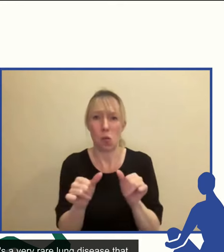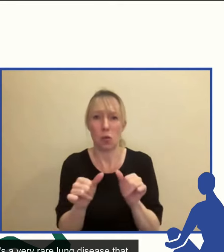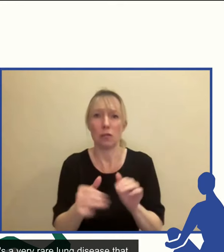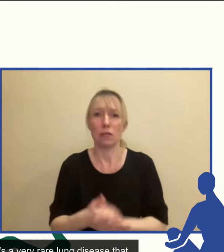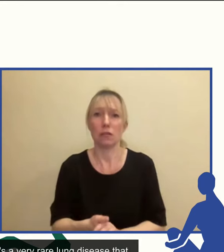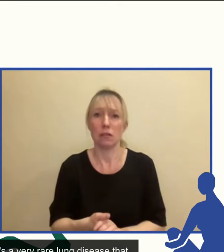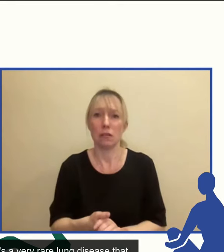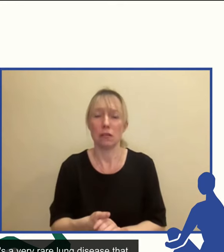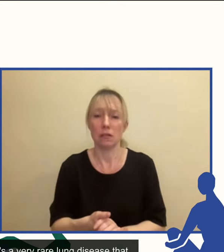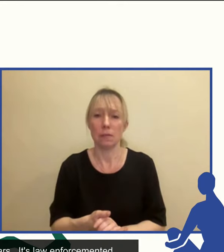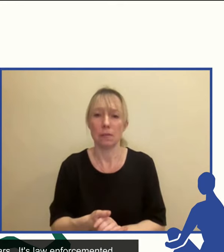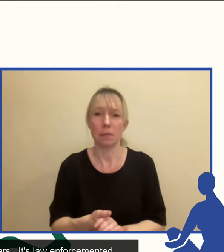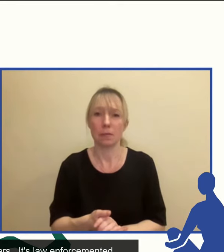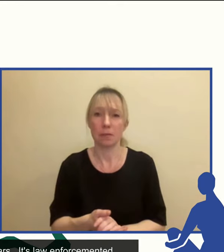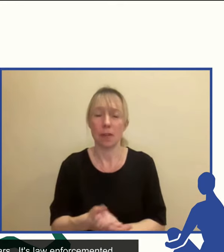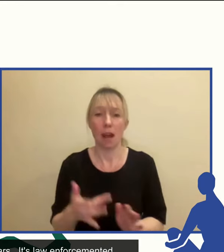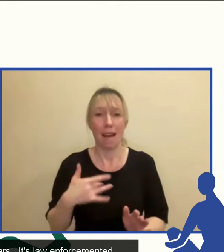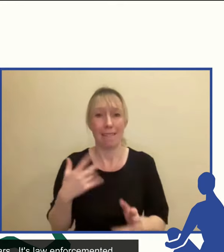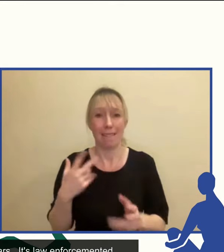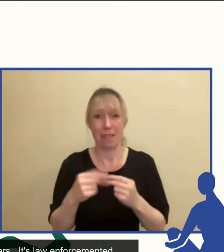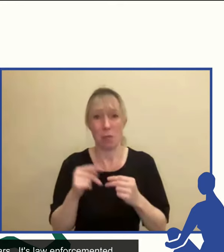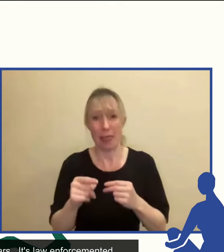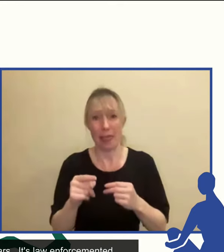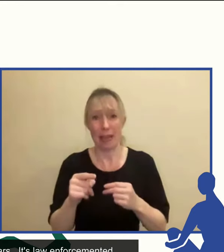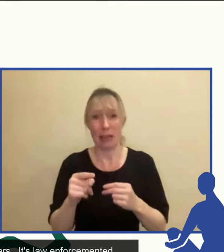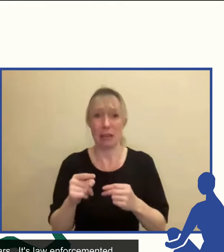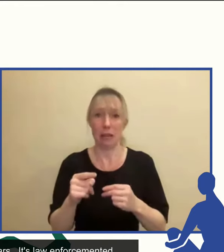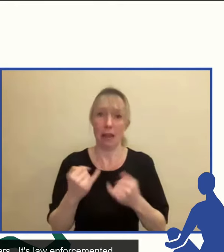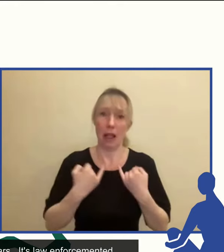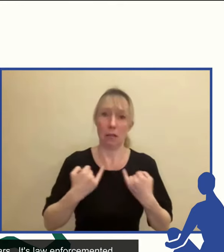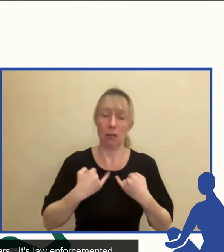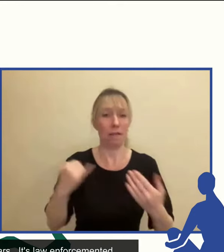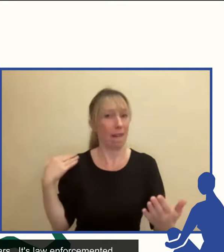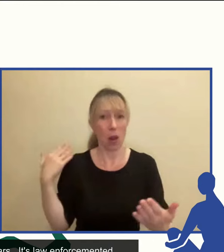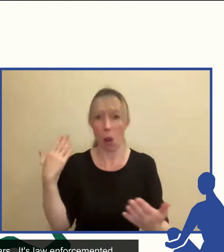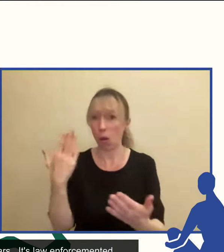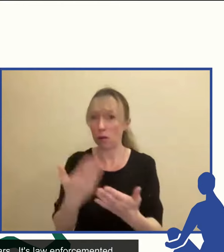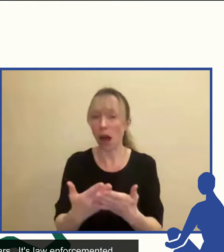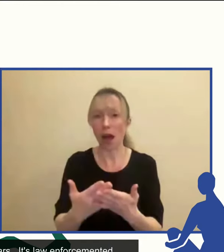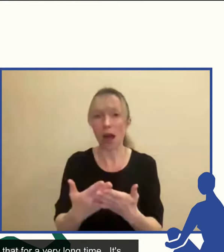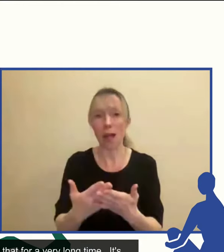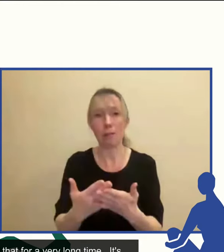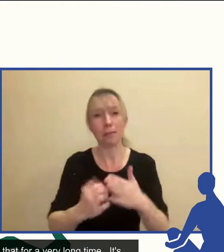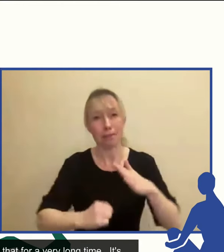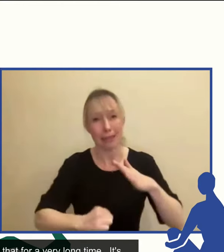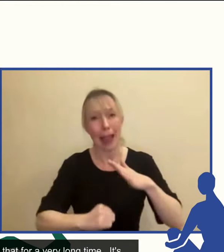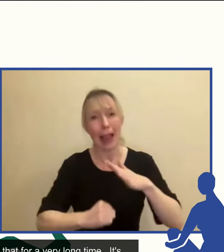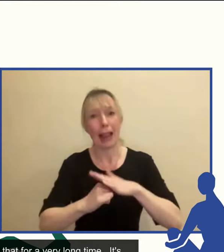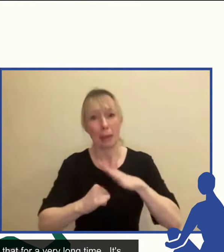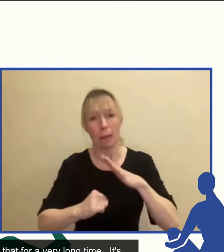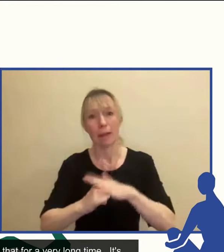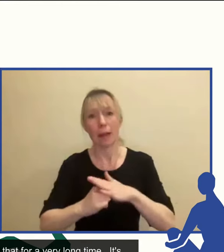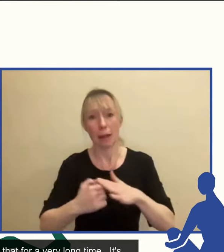Now, I've lived with that for a very long time. It's restricted my life enormously.